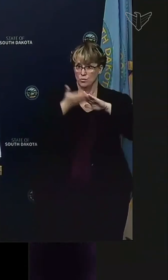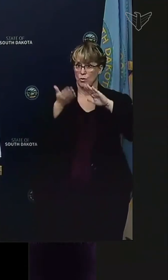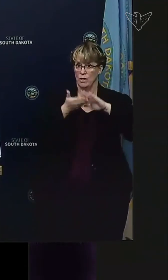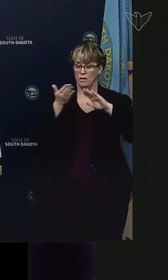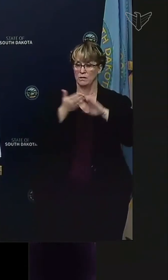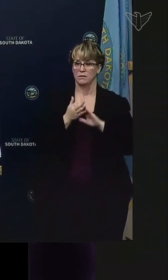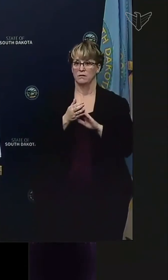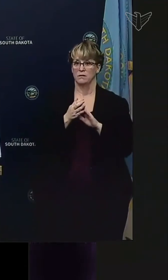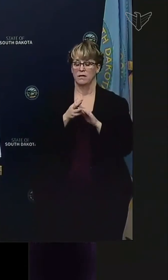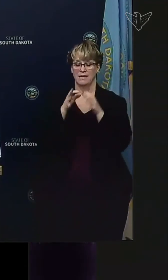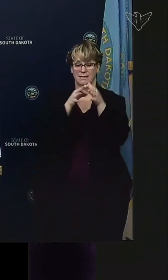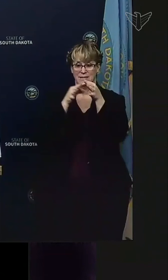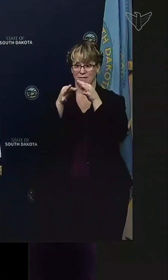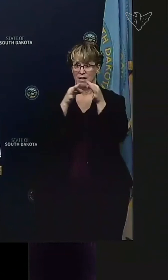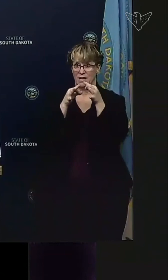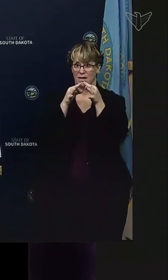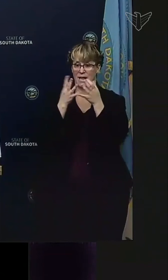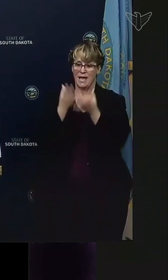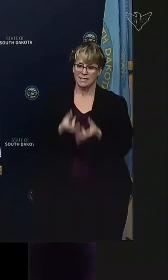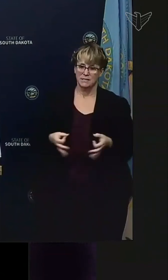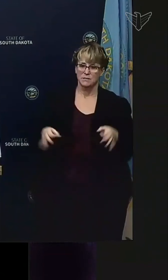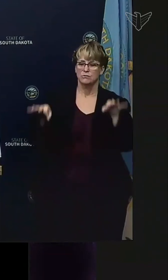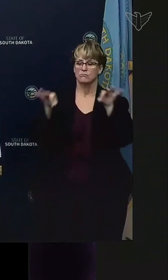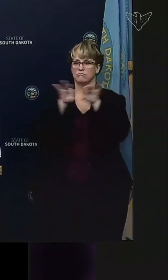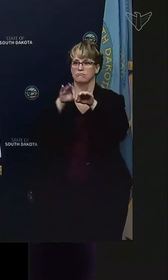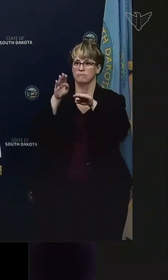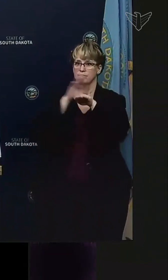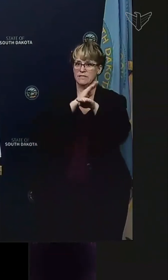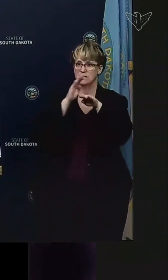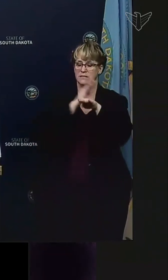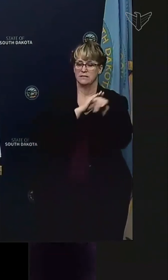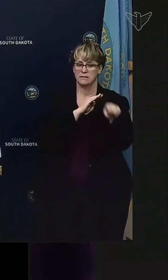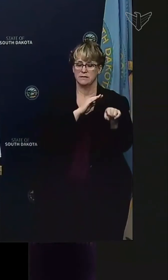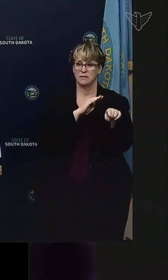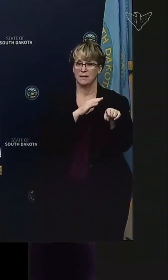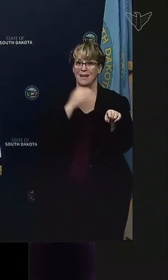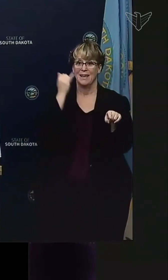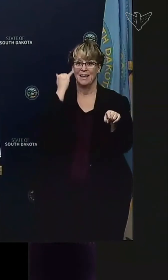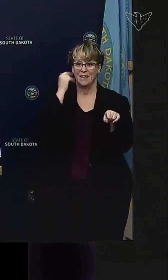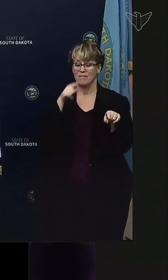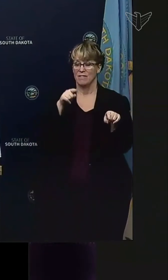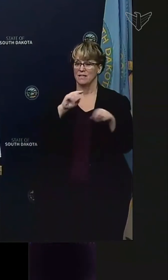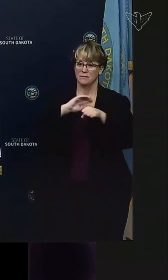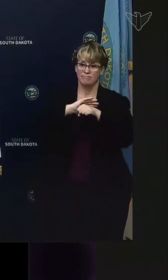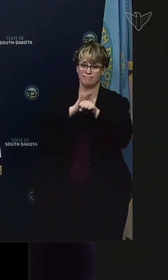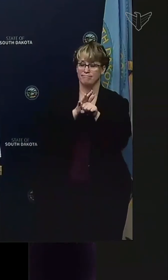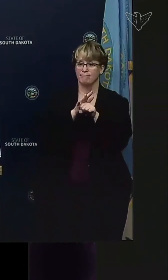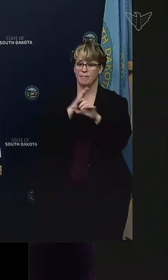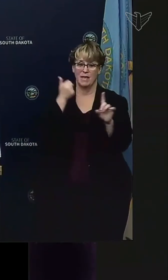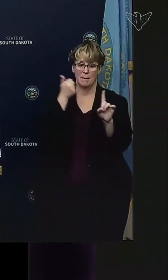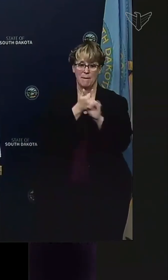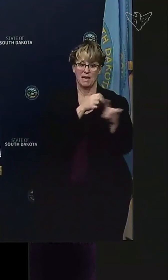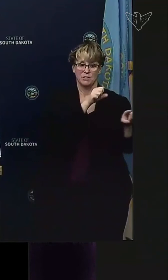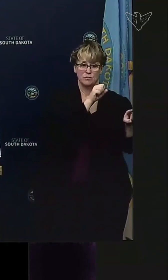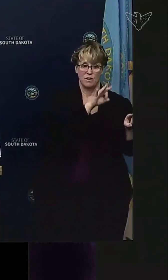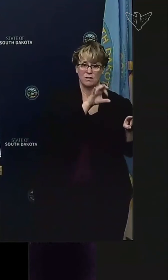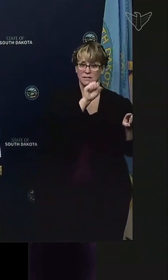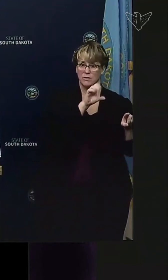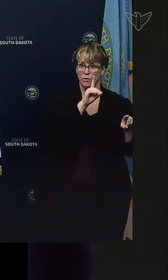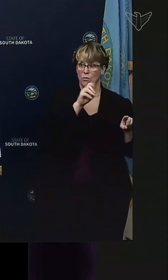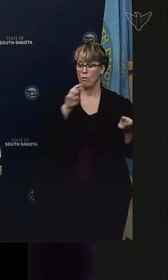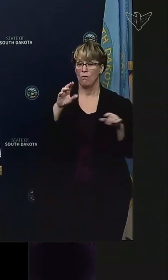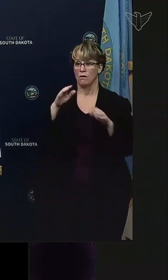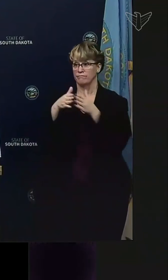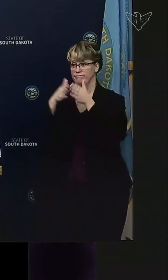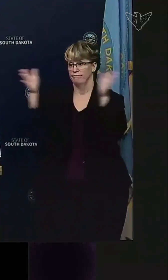defined and categorized as a critical infrastructure. Whether this virus impacts Sioux Falls, South Dakota, or the